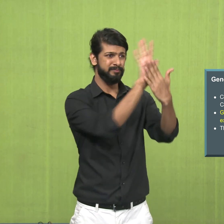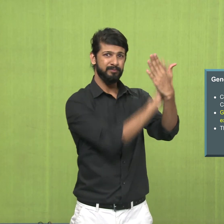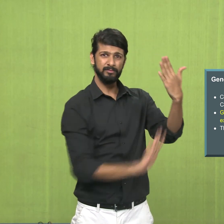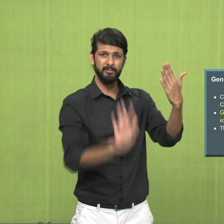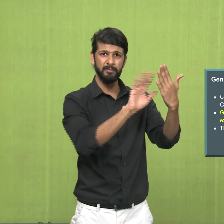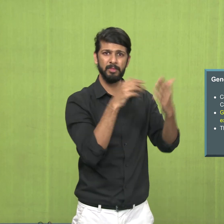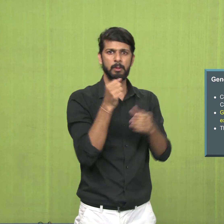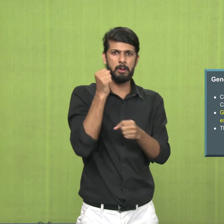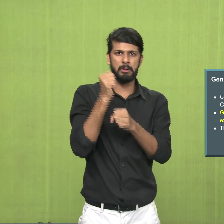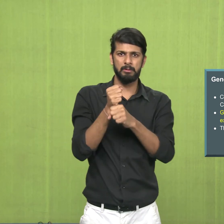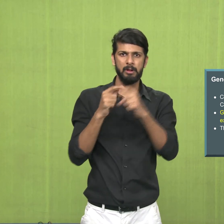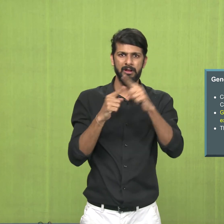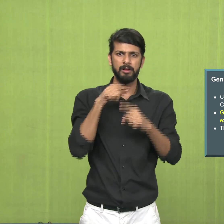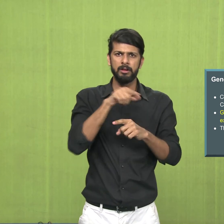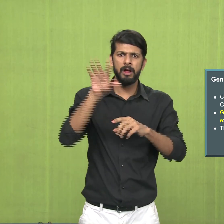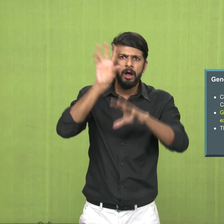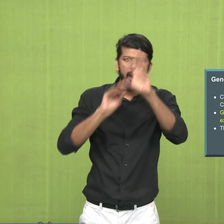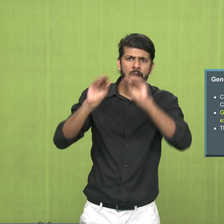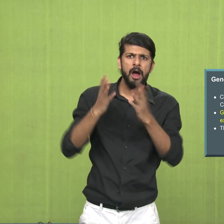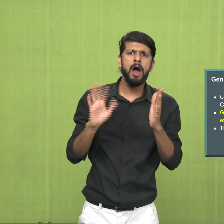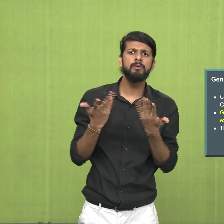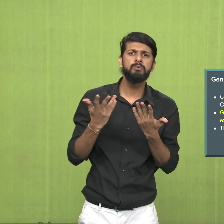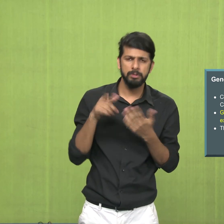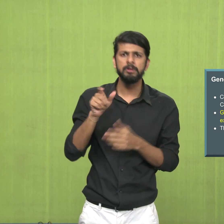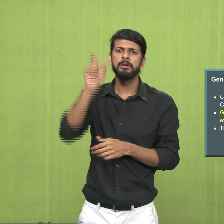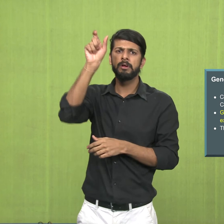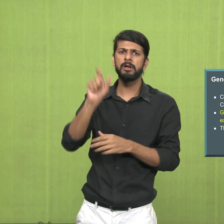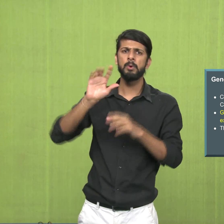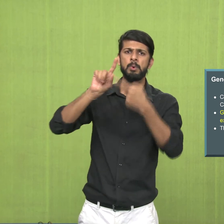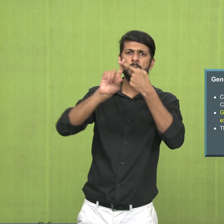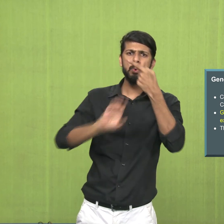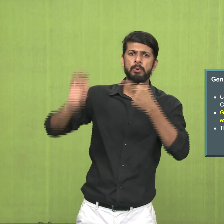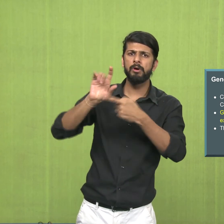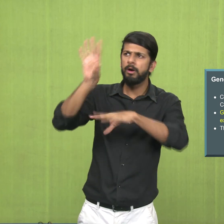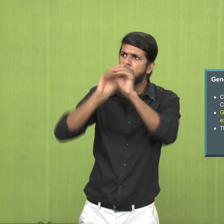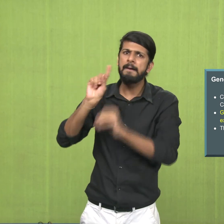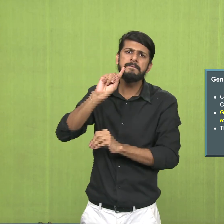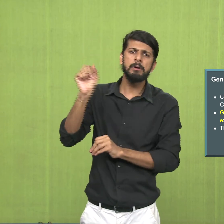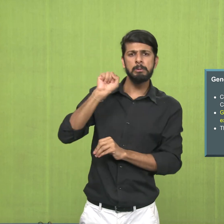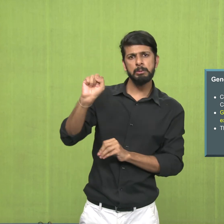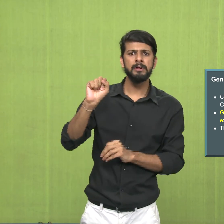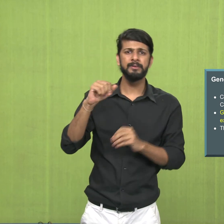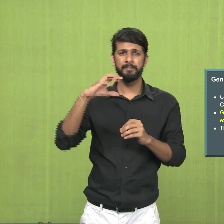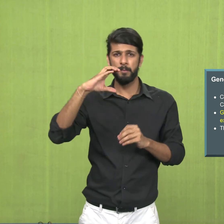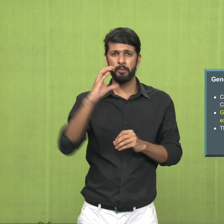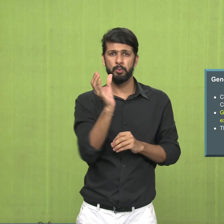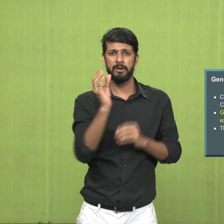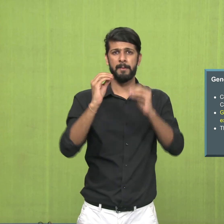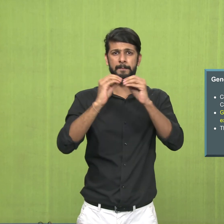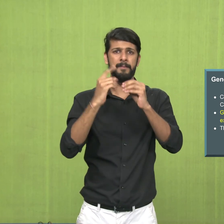The artist Gagendranath was one of the first Indian painters to start experimenting with